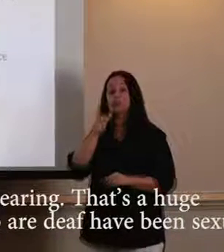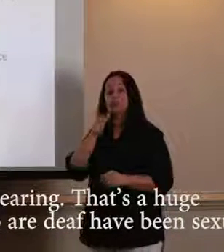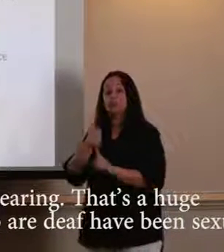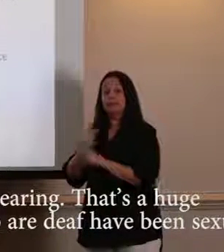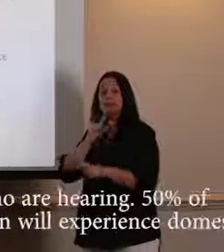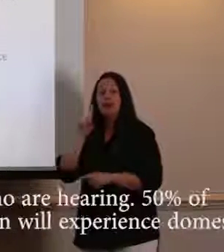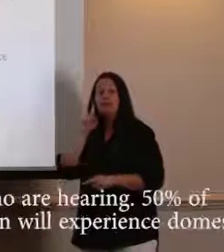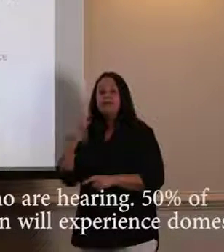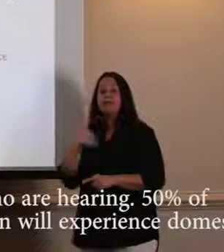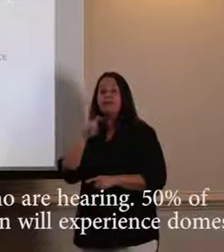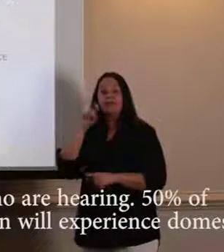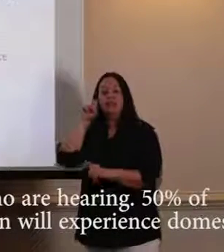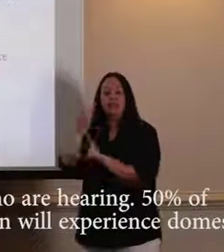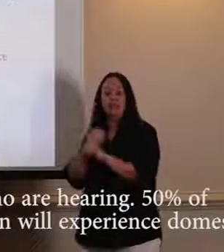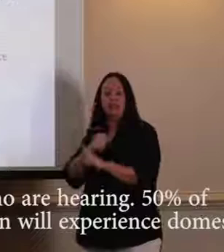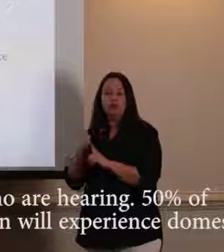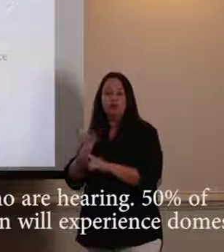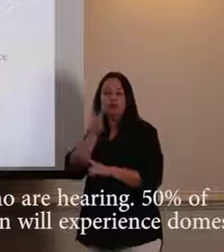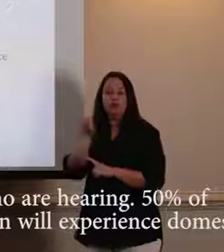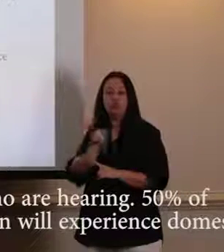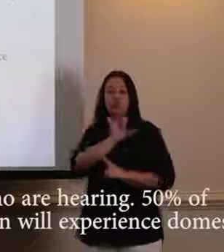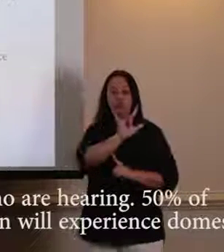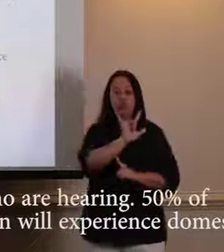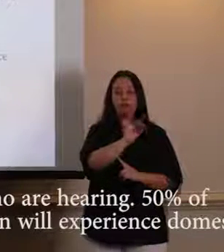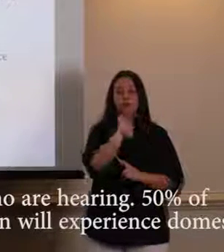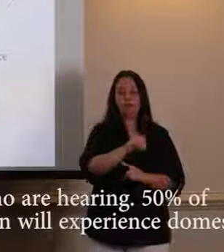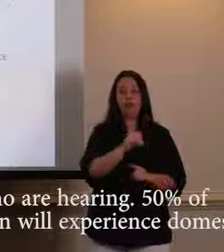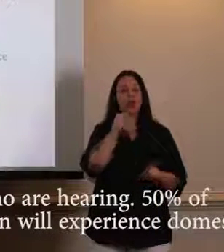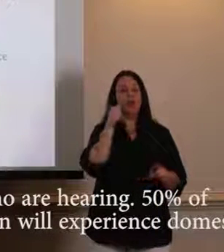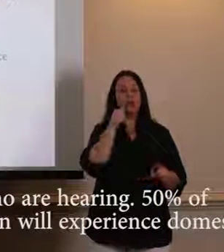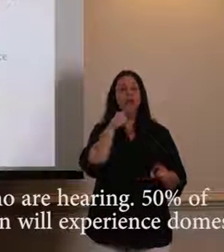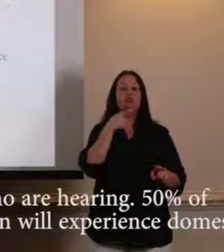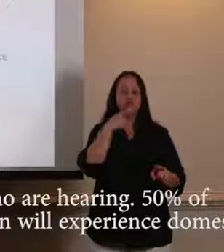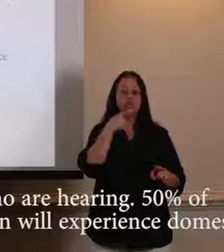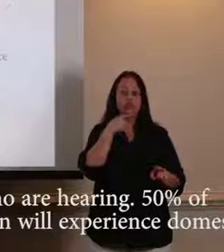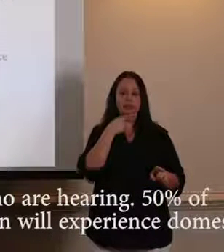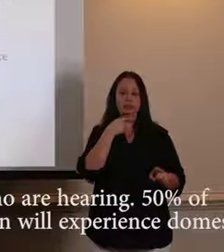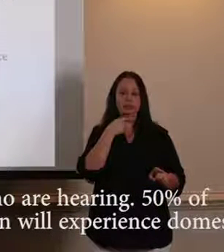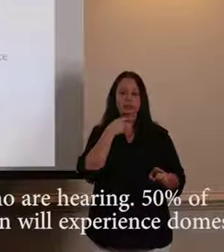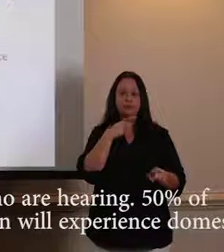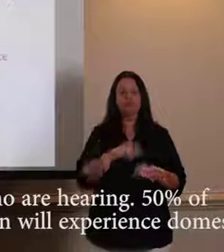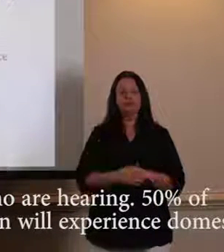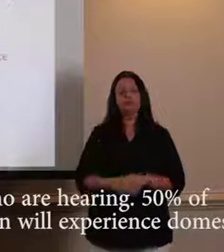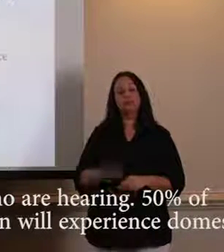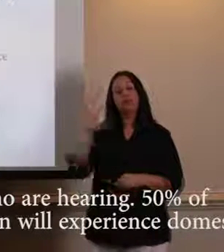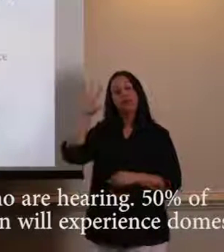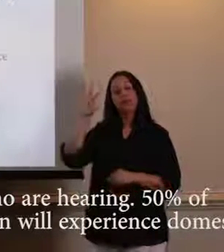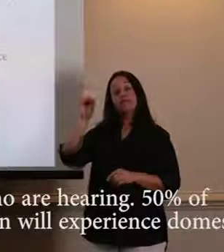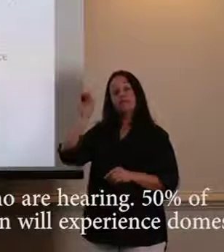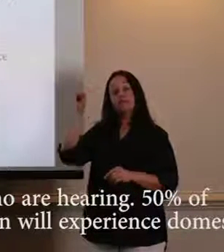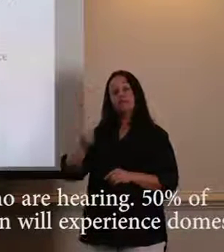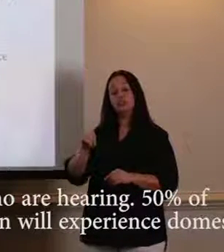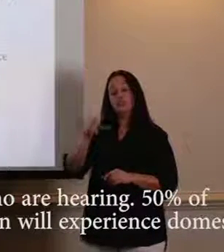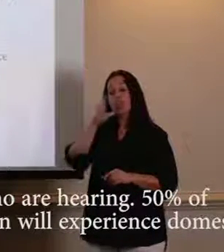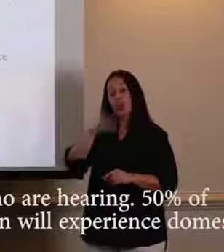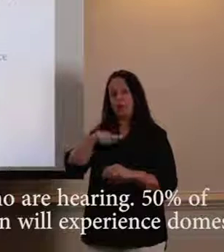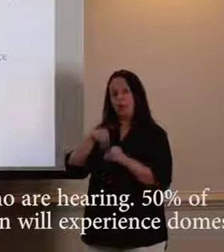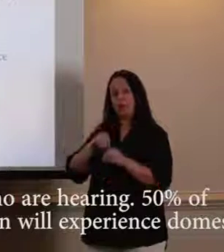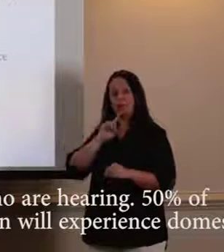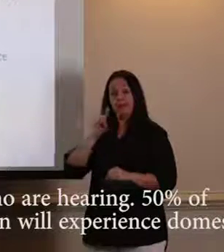been sexually abused versus 25% of girls who are hearing. 50% of women in the deaf population